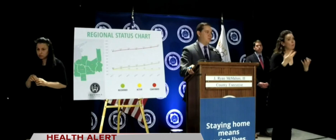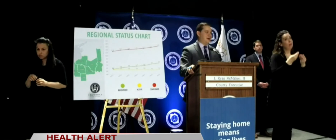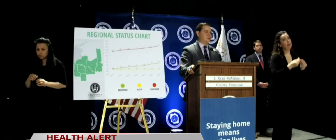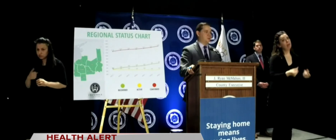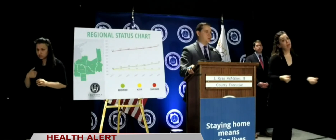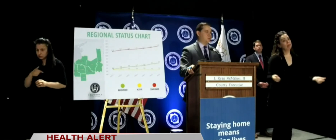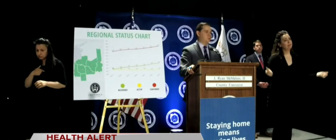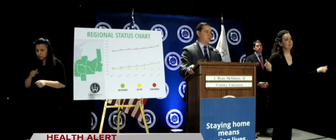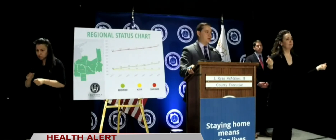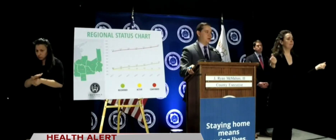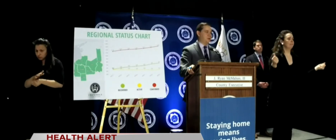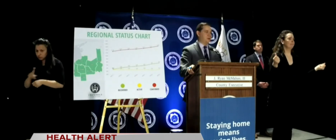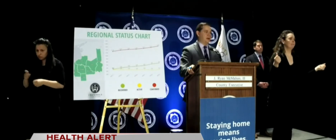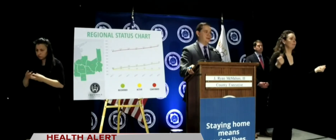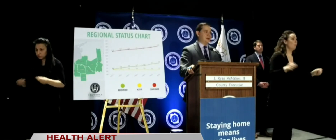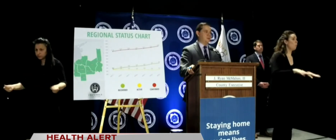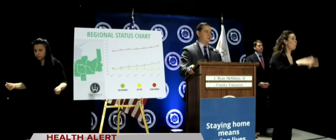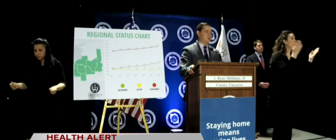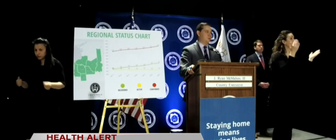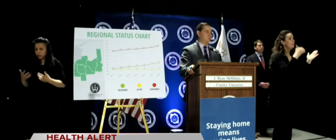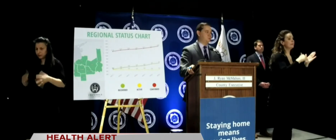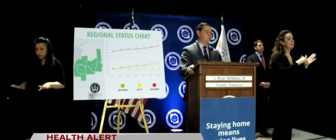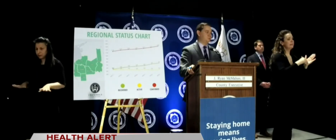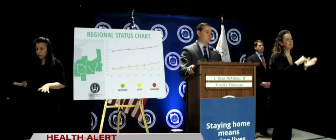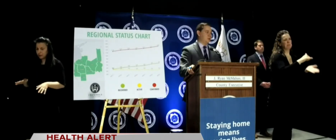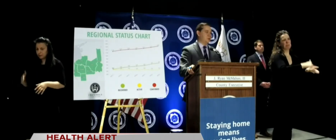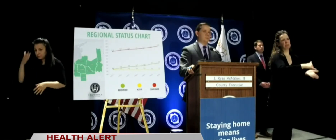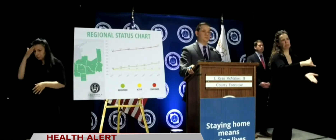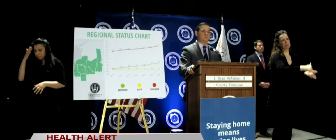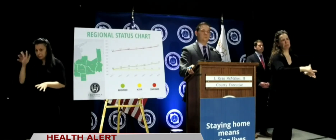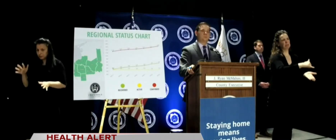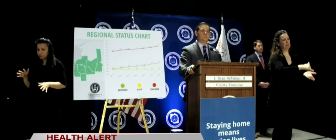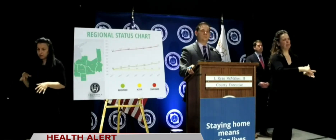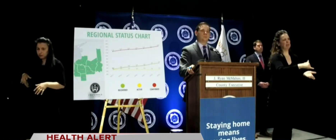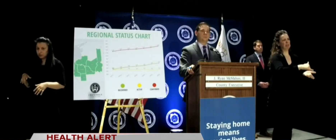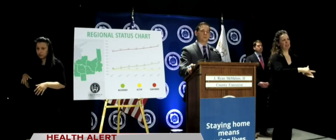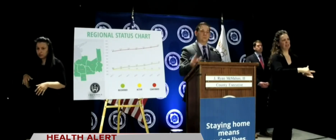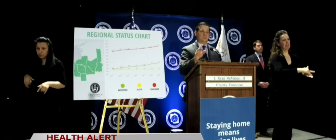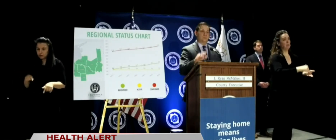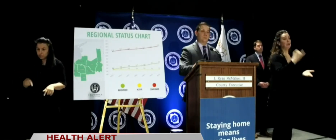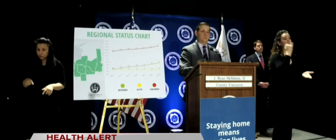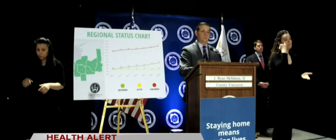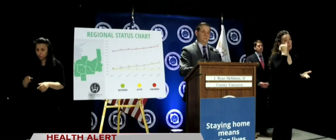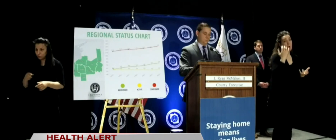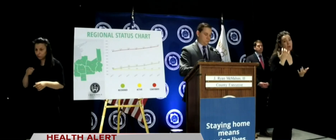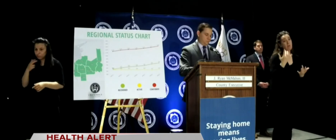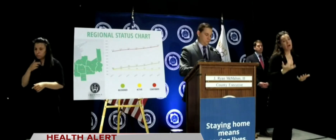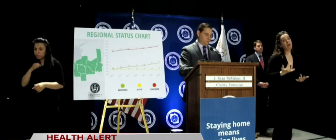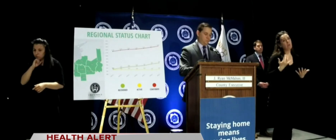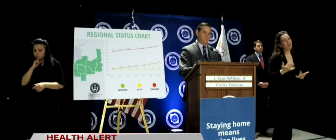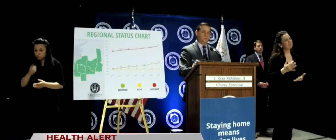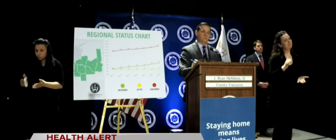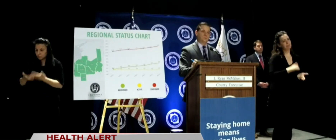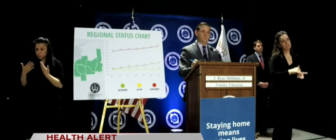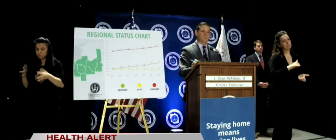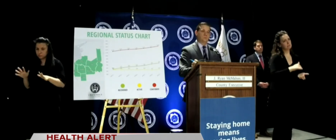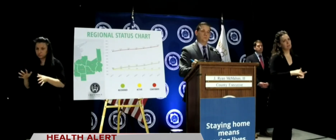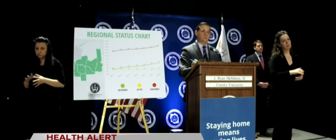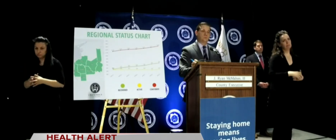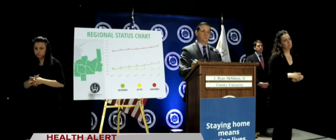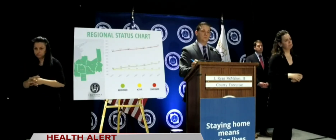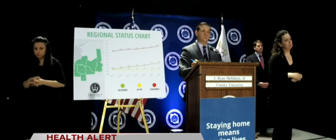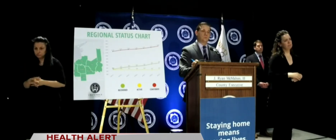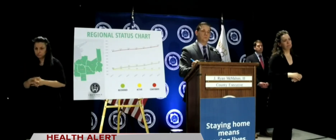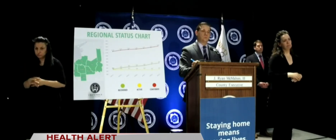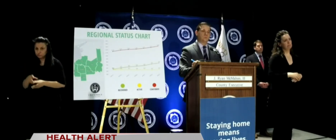are impossible at any time this year. Ryan, I'm sorry. Yeah. I'm not sure if you realize it, but